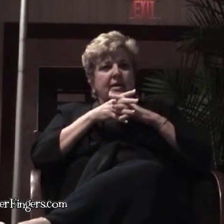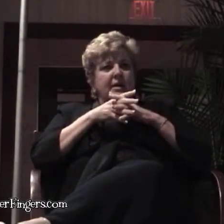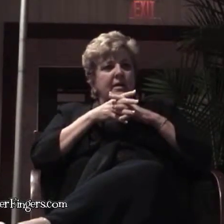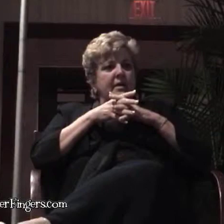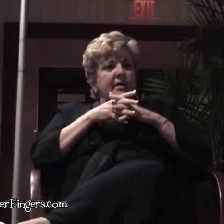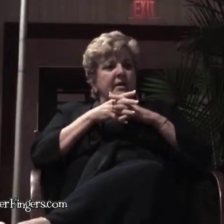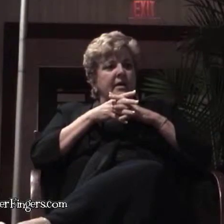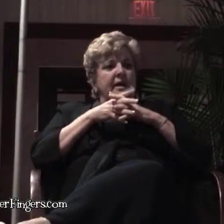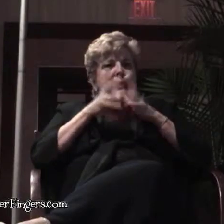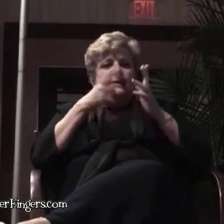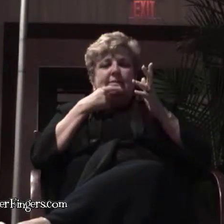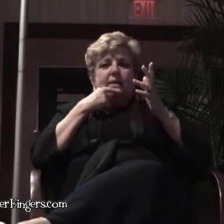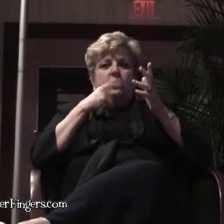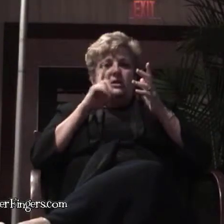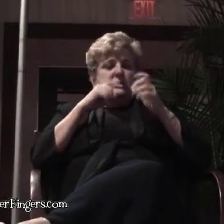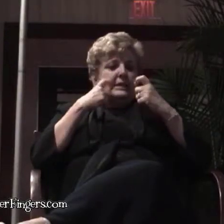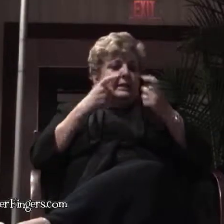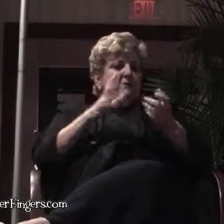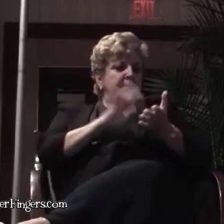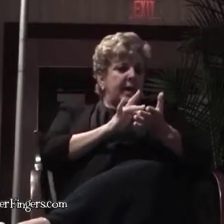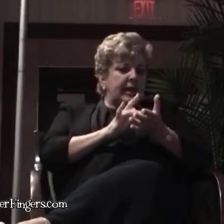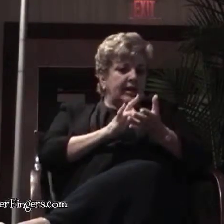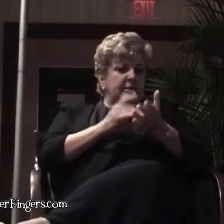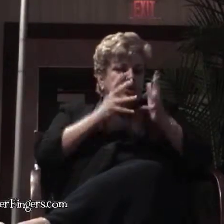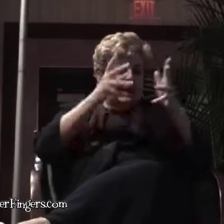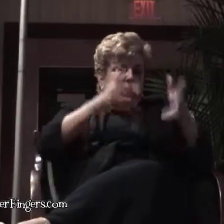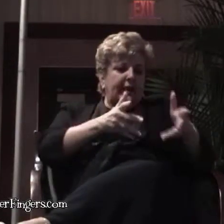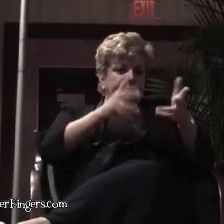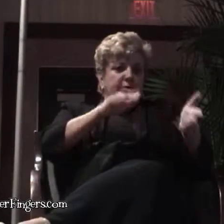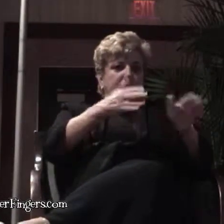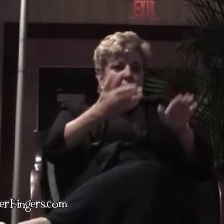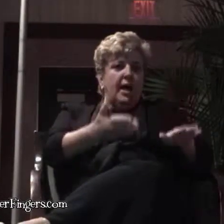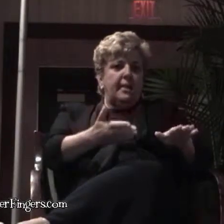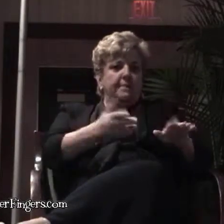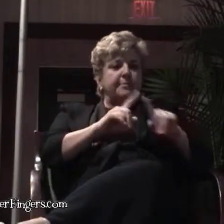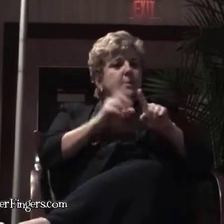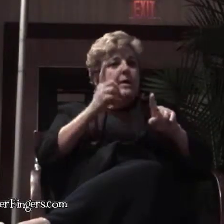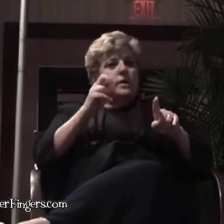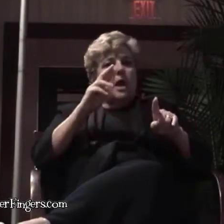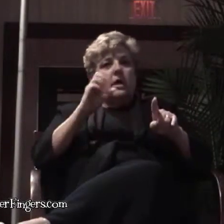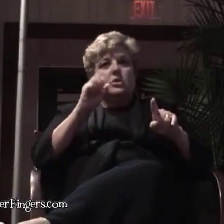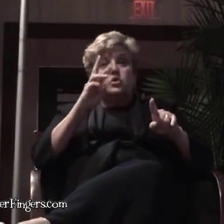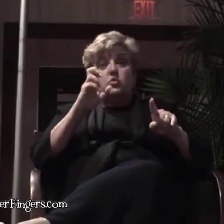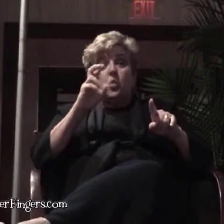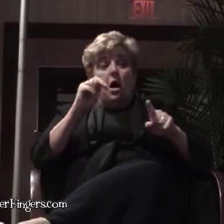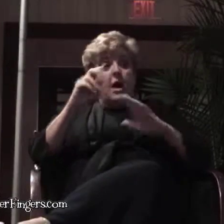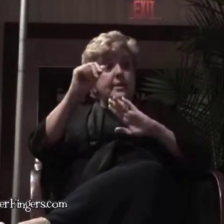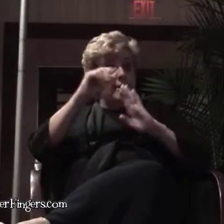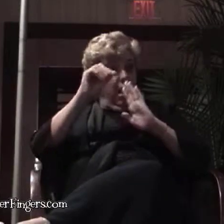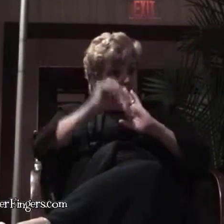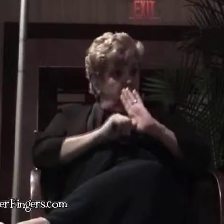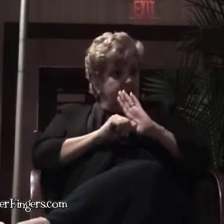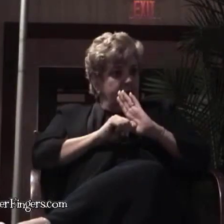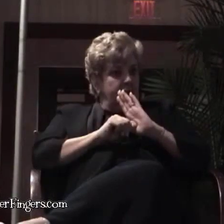medicate him, set him aside, and kind of expected to let him die. But Dr. Swan operated on him and saved him. And they said,